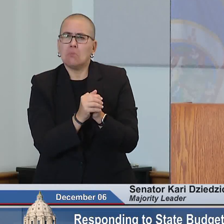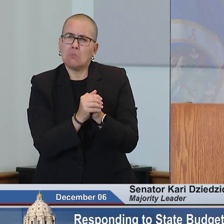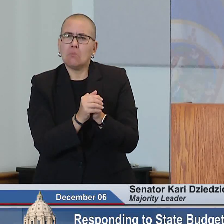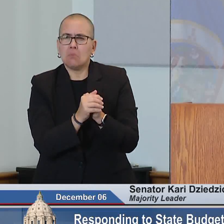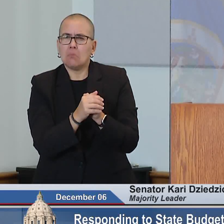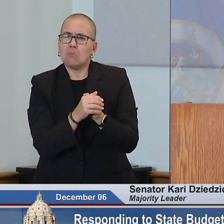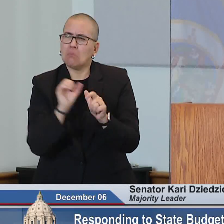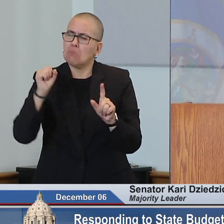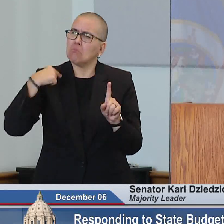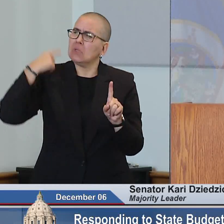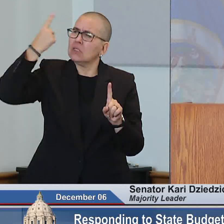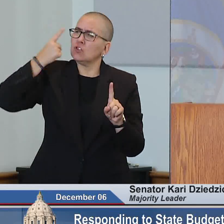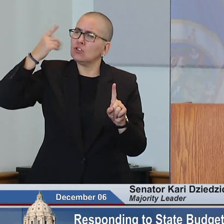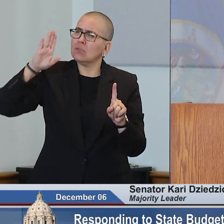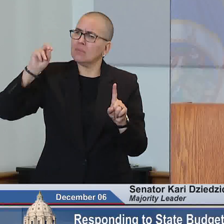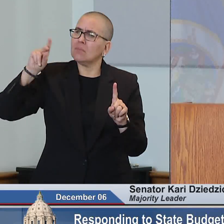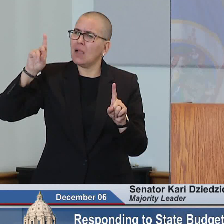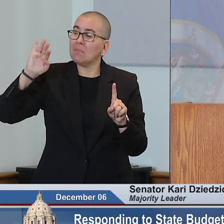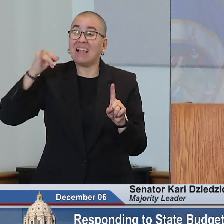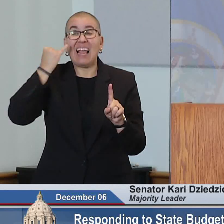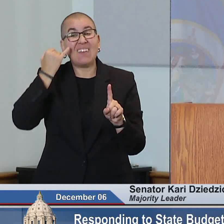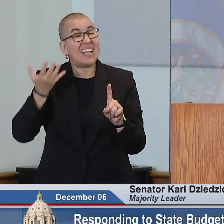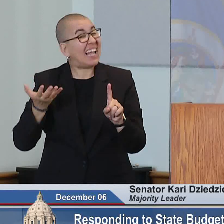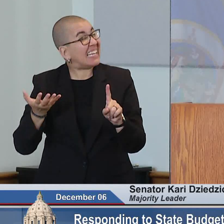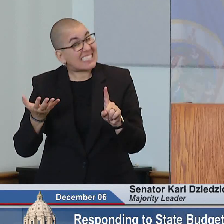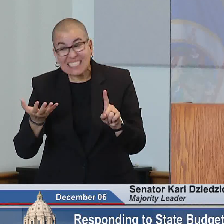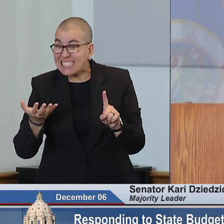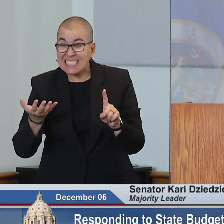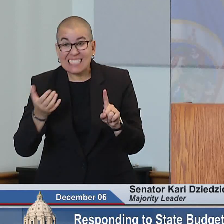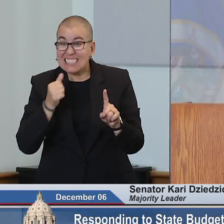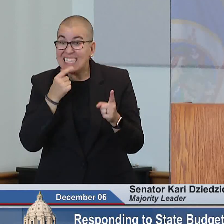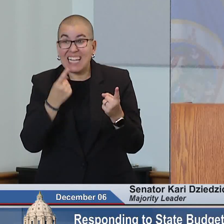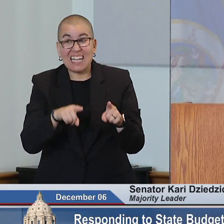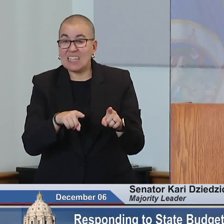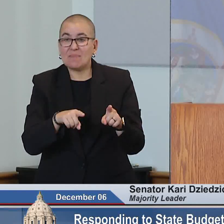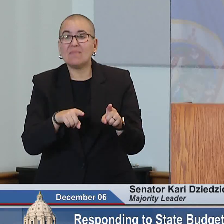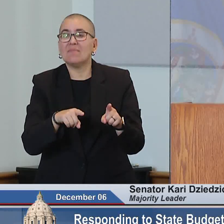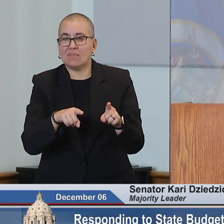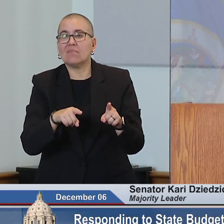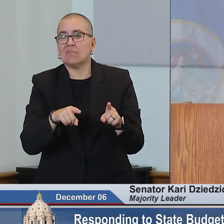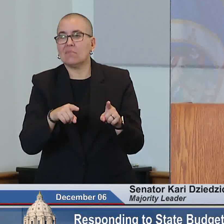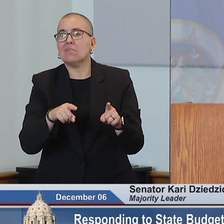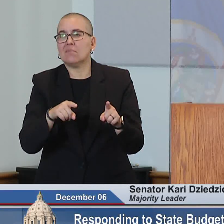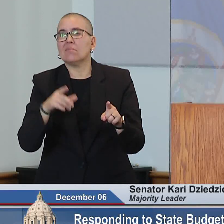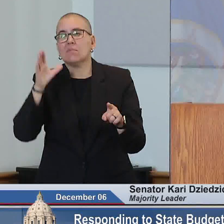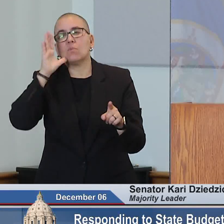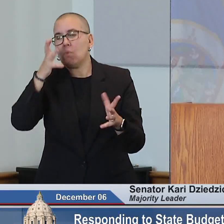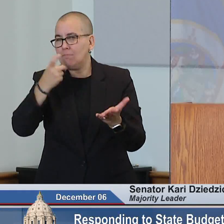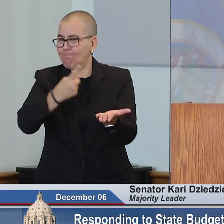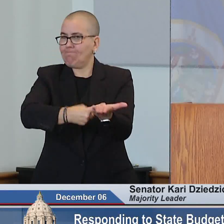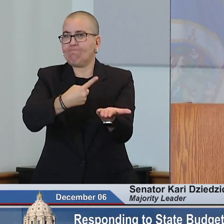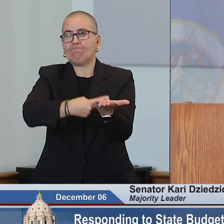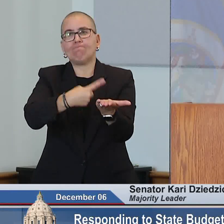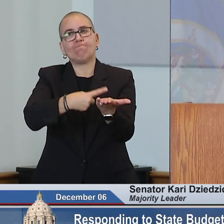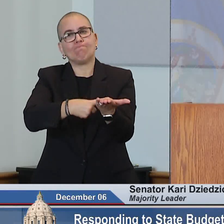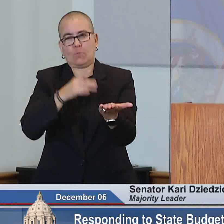that doesn't happen, we'll have those alternative discussions. But I know I have talked to Senator Pappas, and both of us